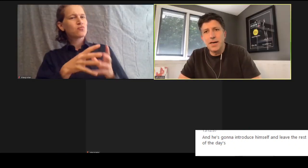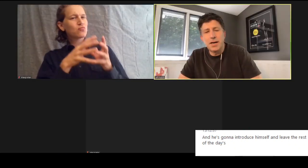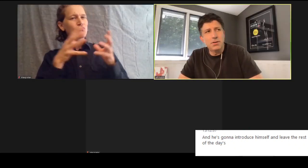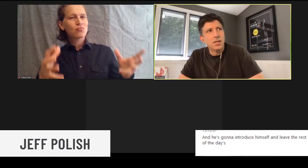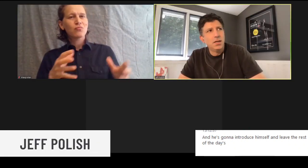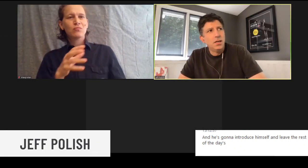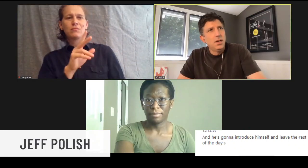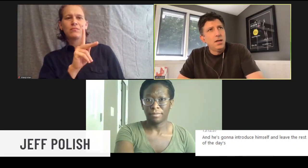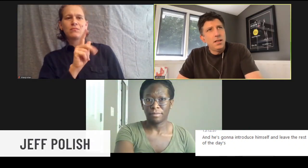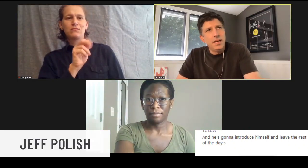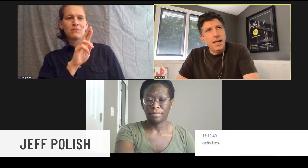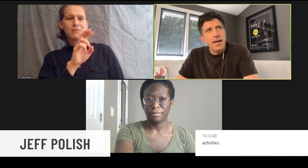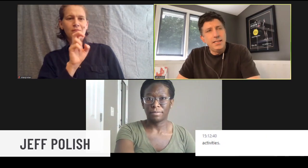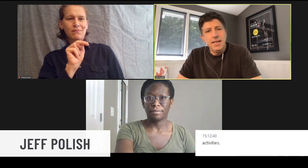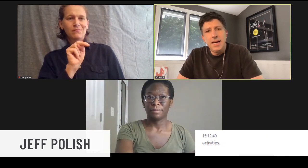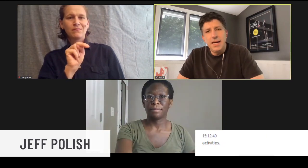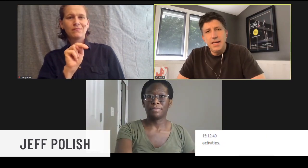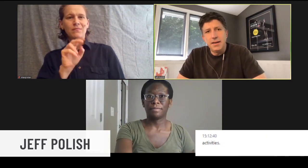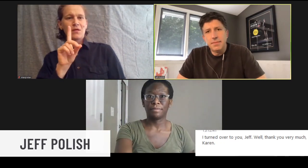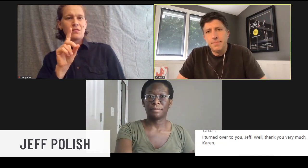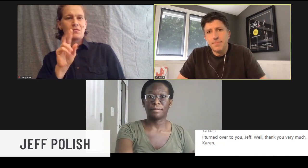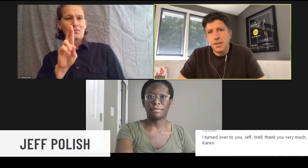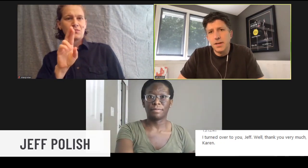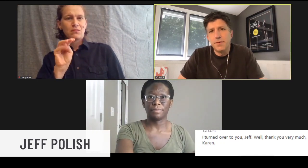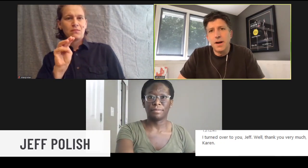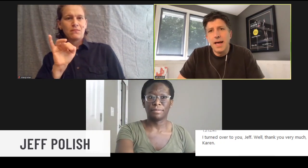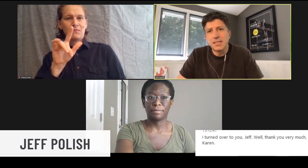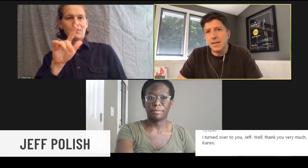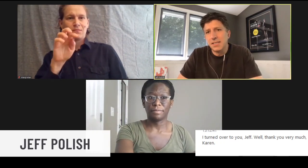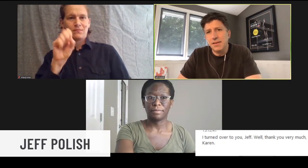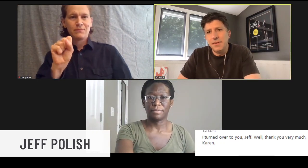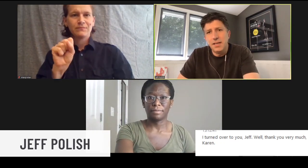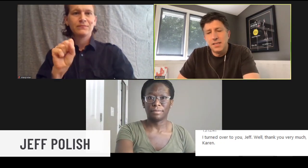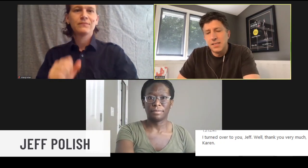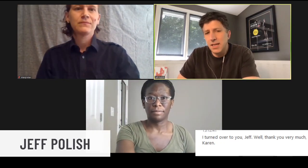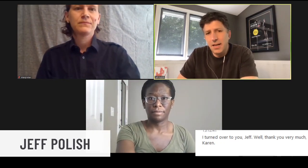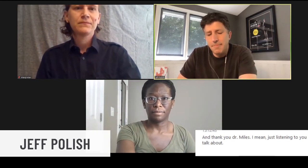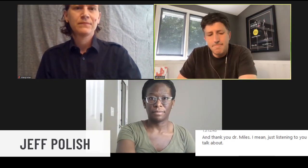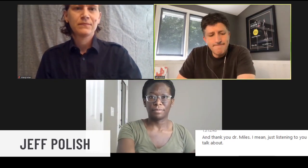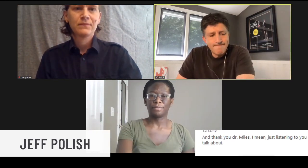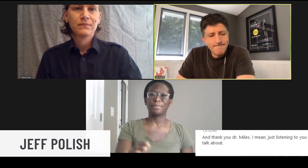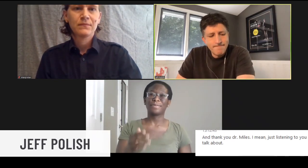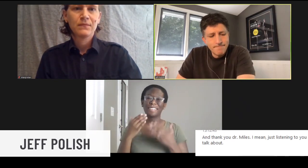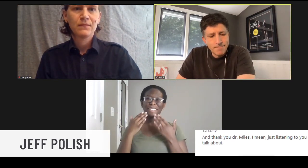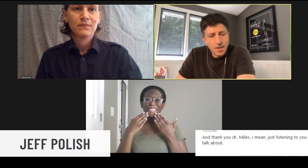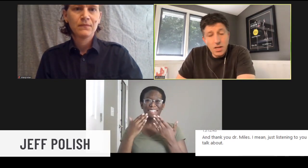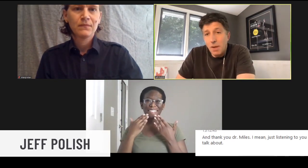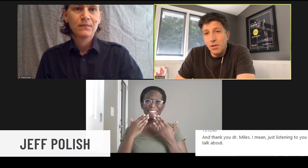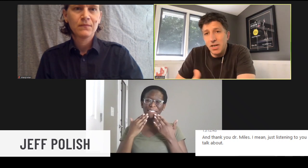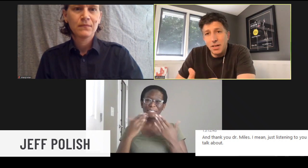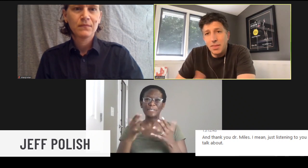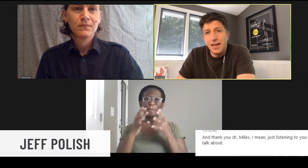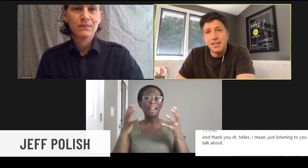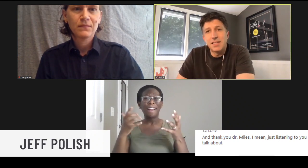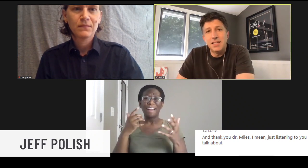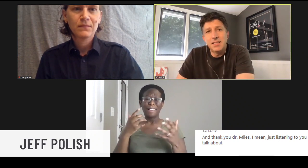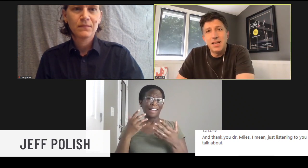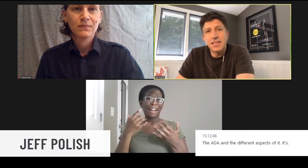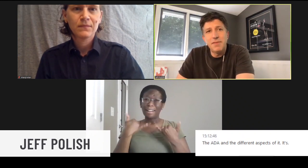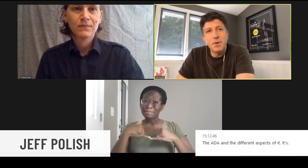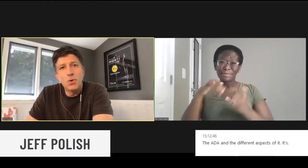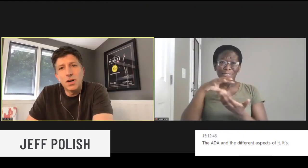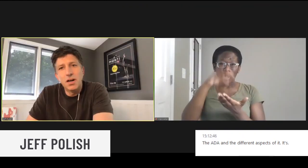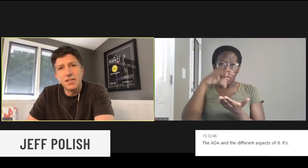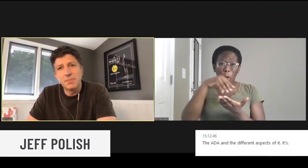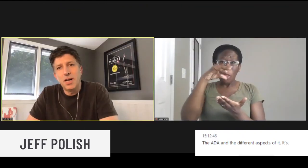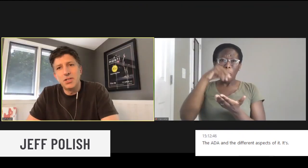talk about the ADA and the different aspects of it, it's I'm learning things as